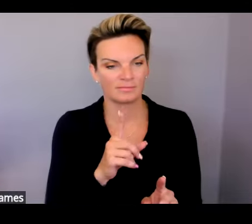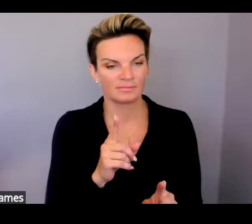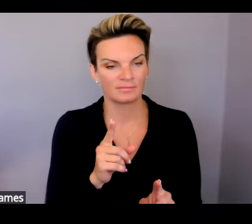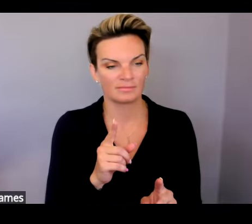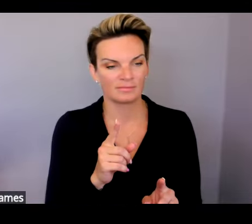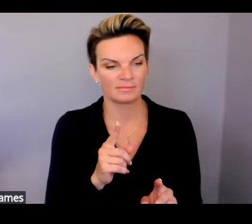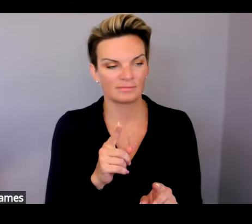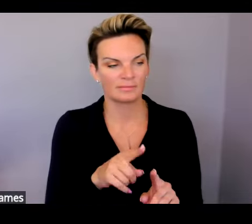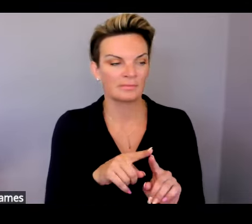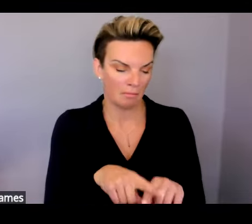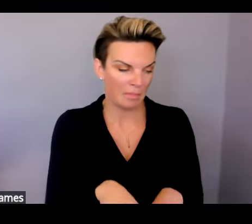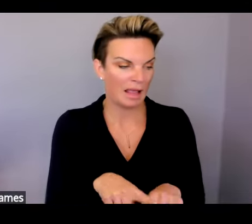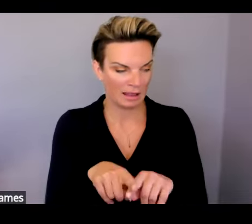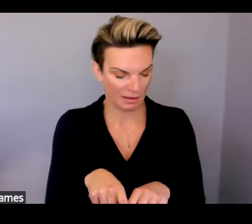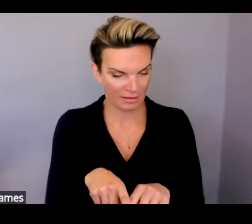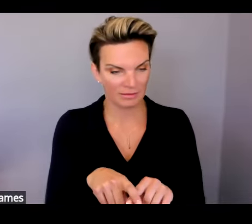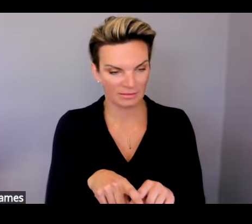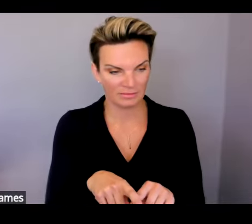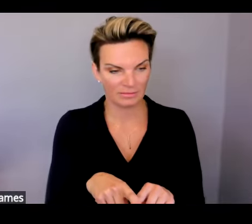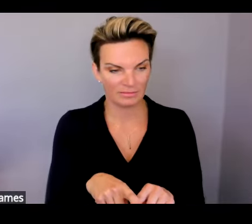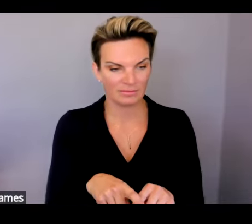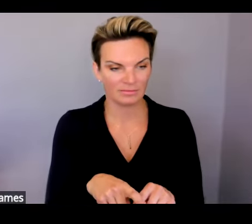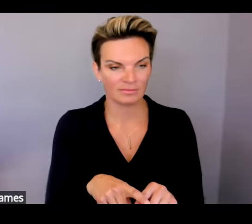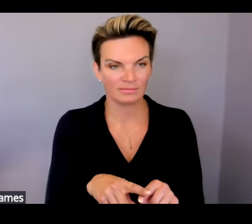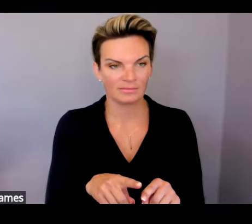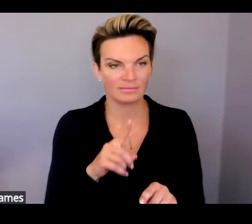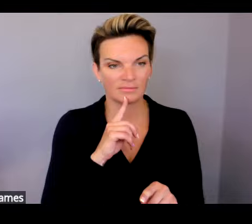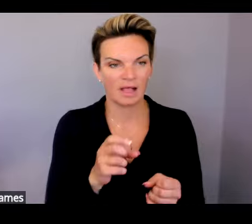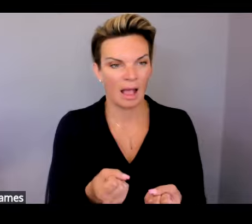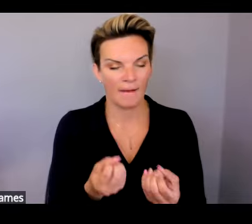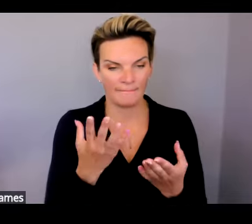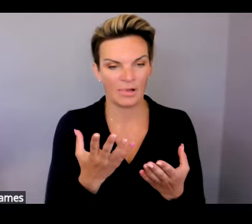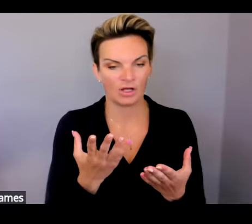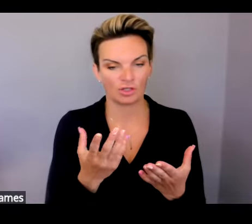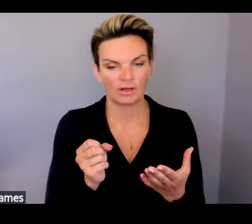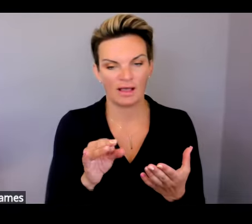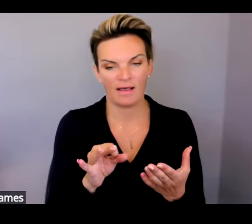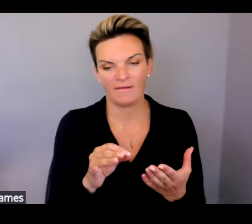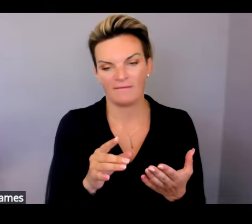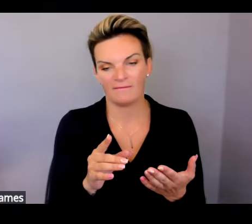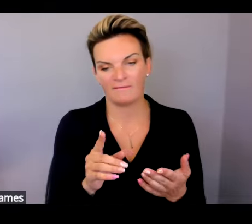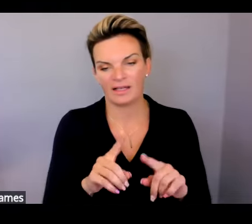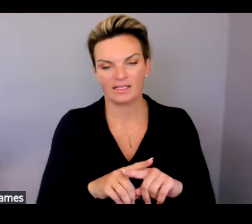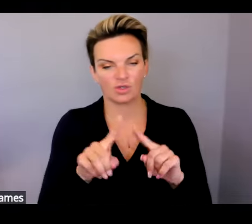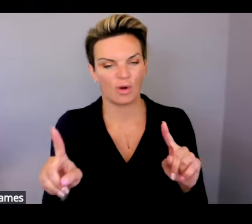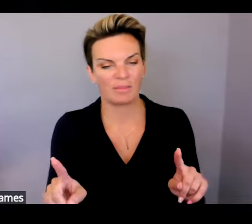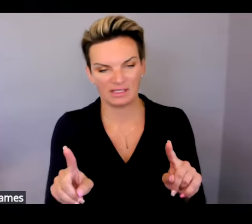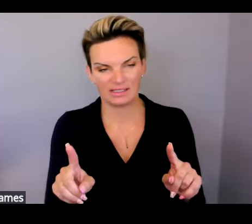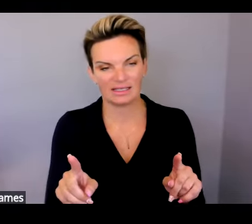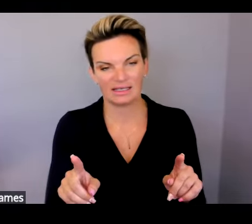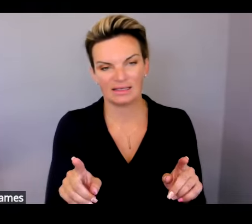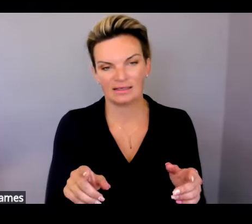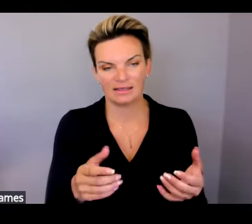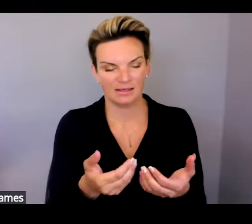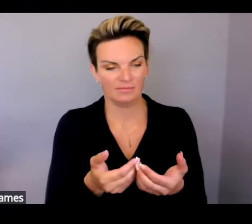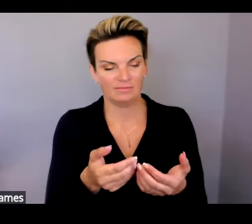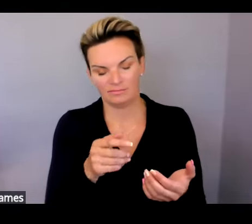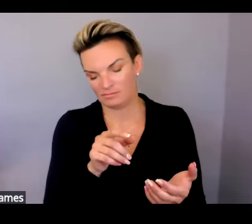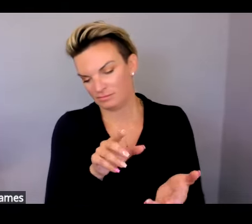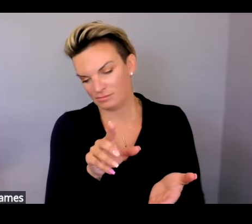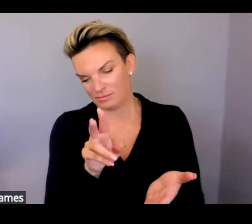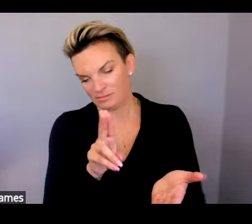it does depend on how much of a discrepancy there is in the signature over